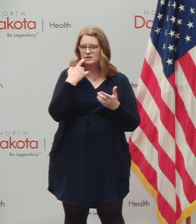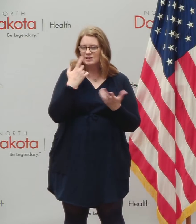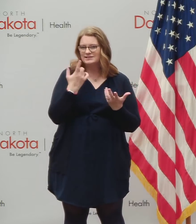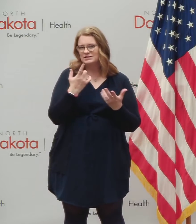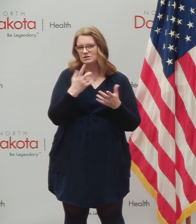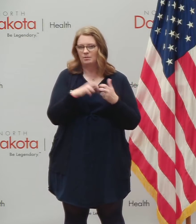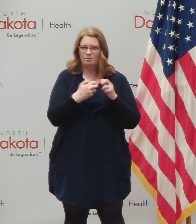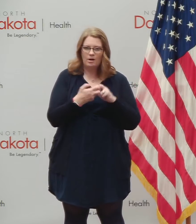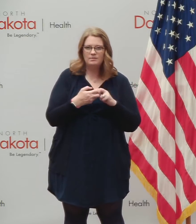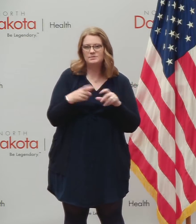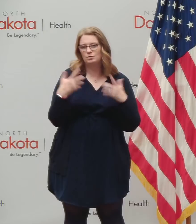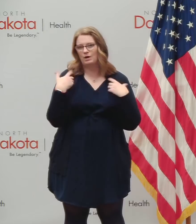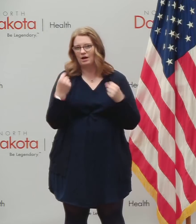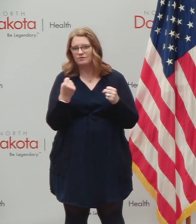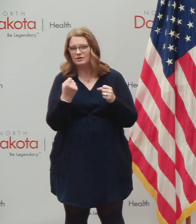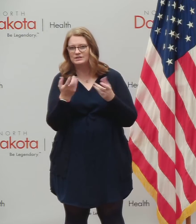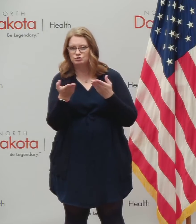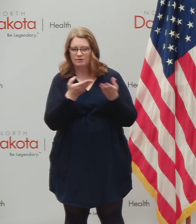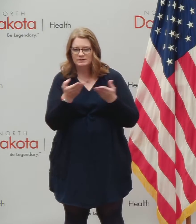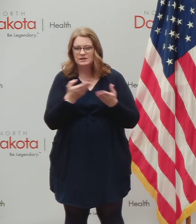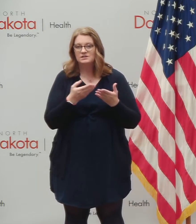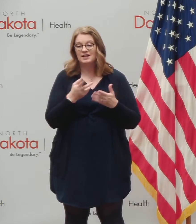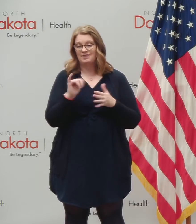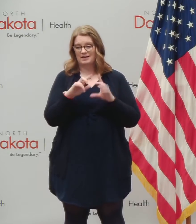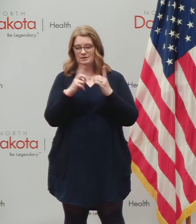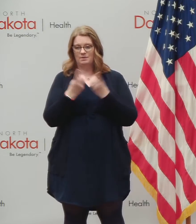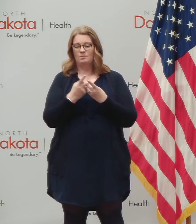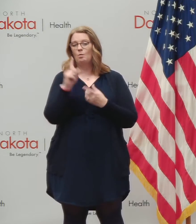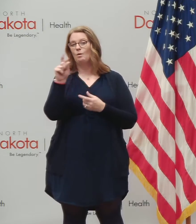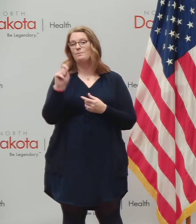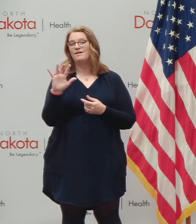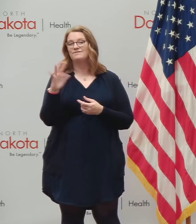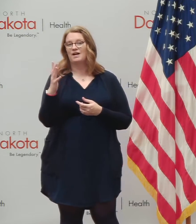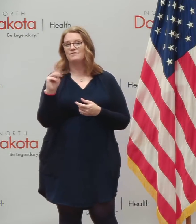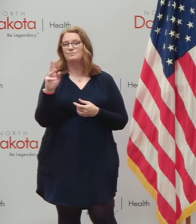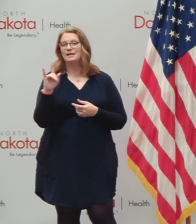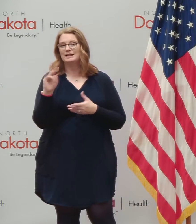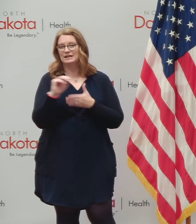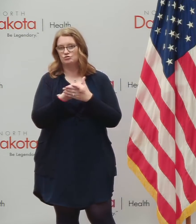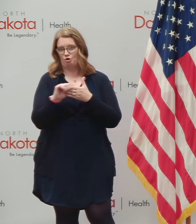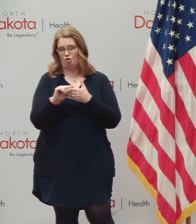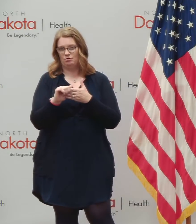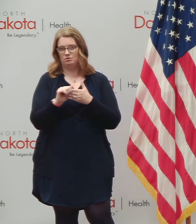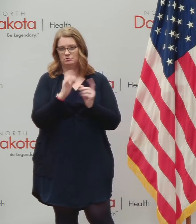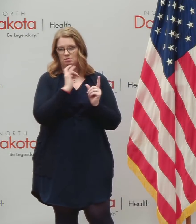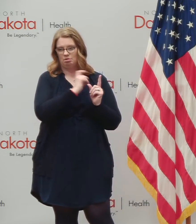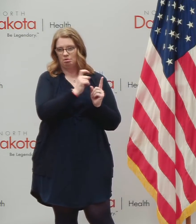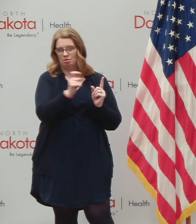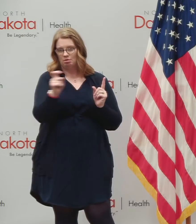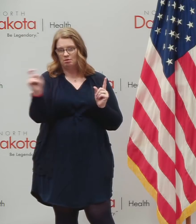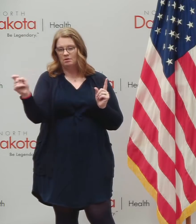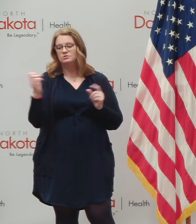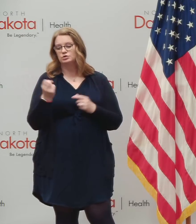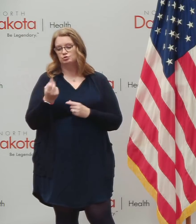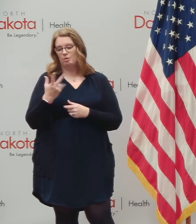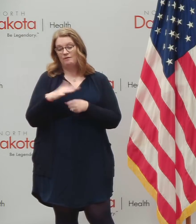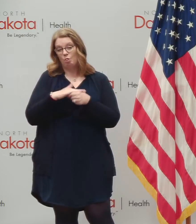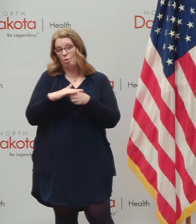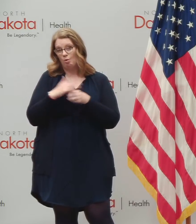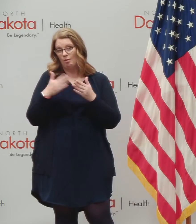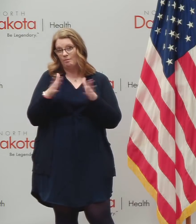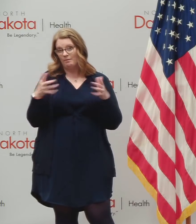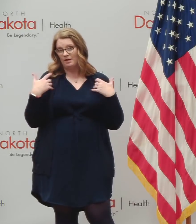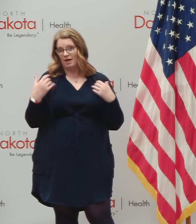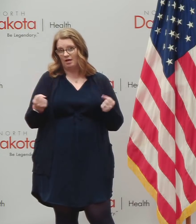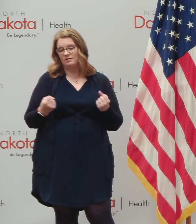recovery services. The department is going to be distributing $1.5 million over 2 years to 12 local public